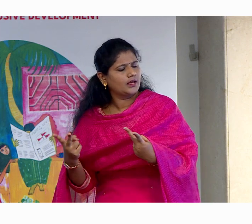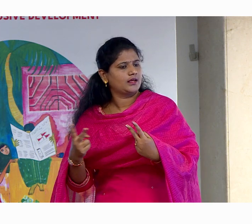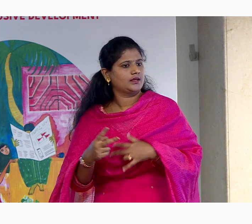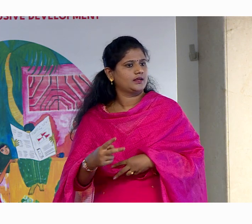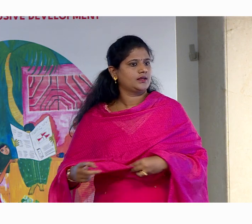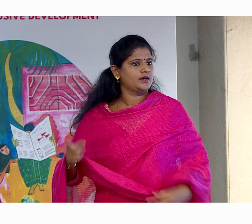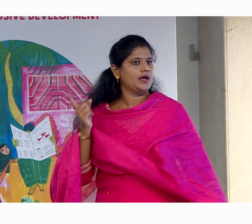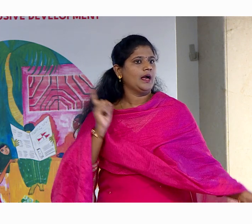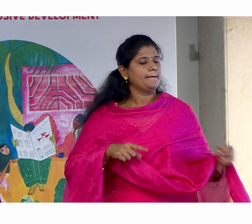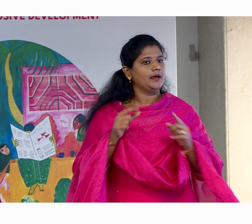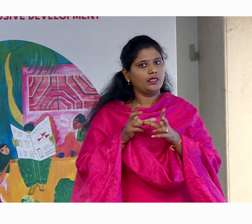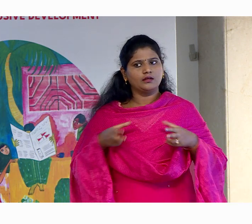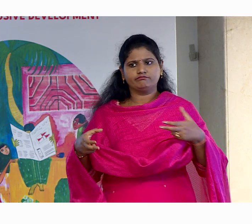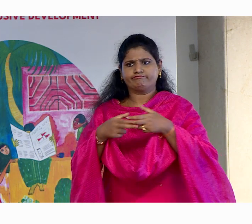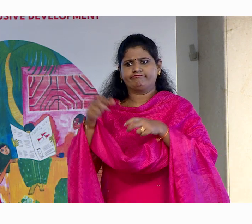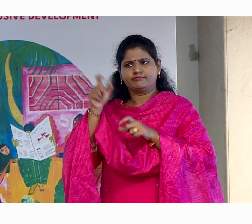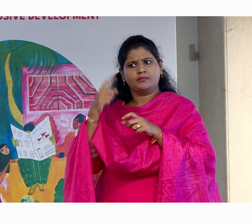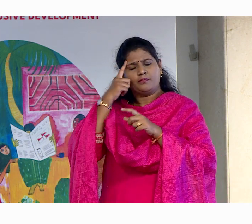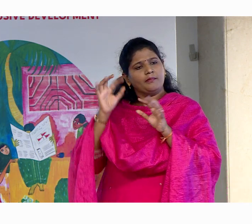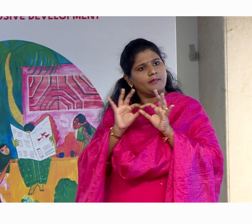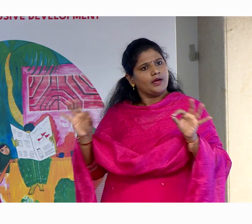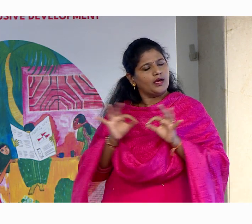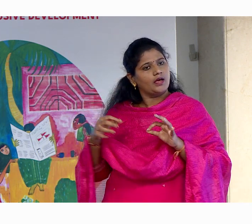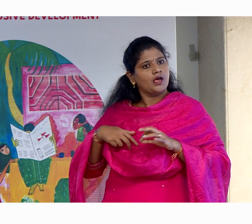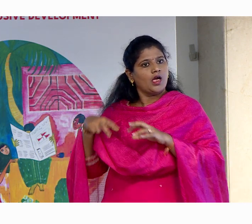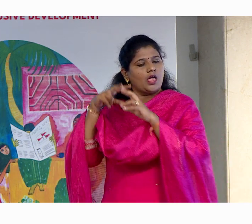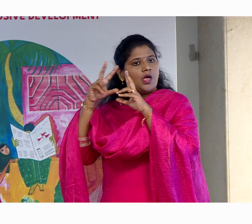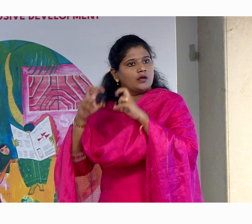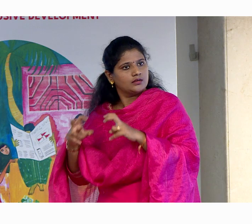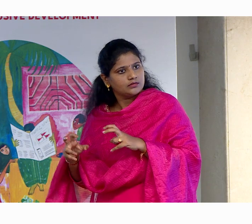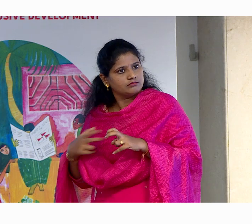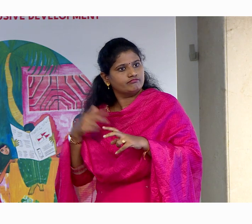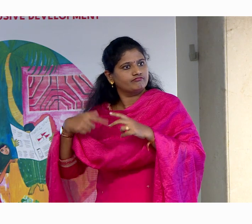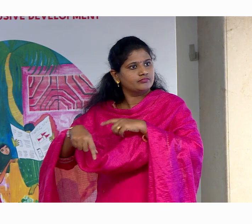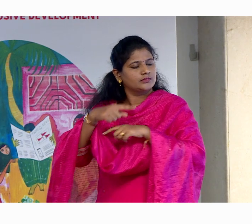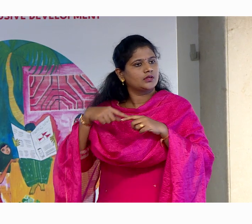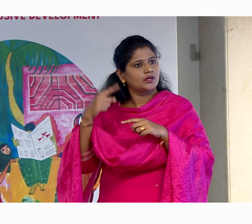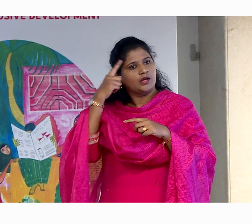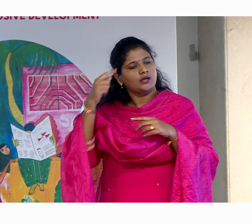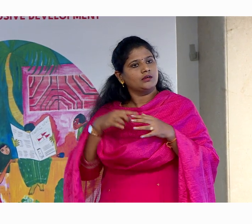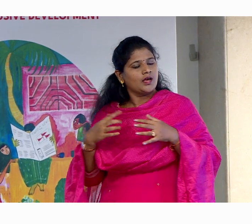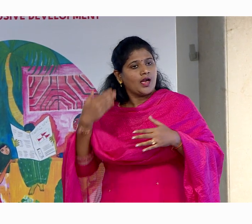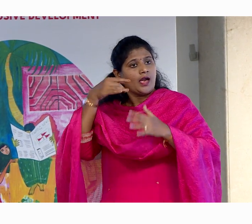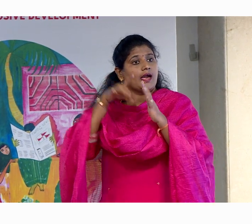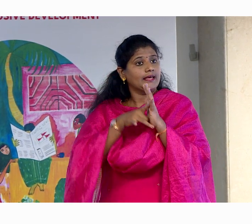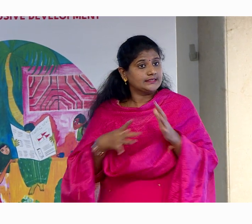in the panel members' Mindlines because there often isn't the research evidence there. So Mindlines and guidelines are intimately connected.